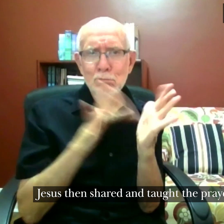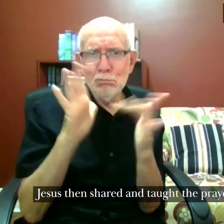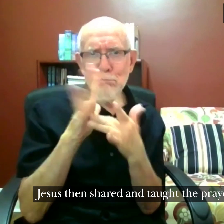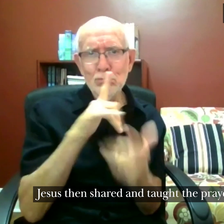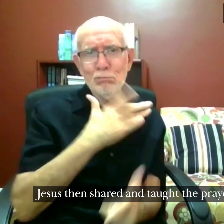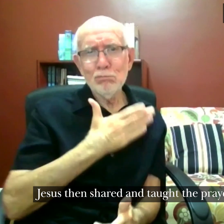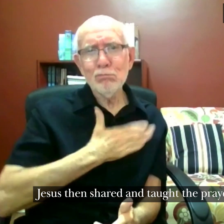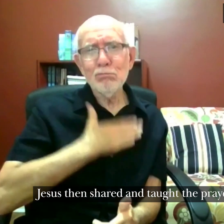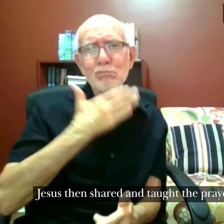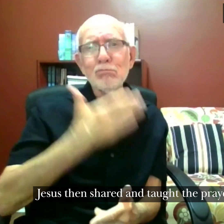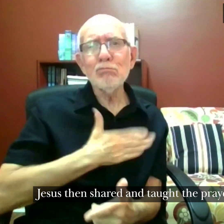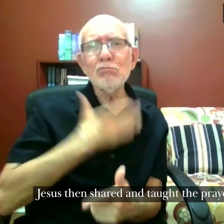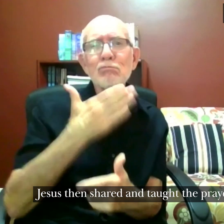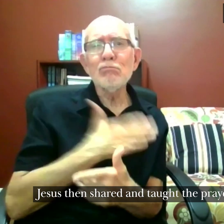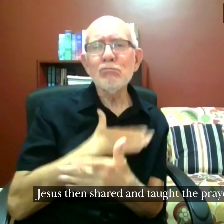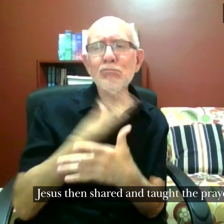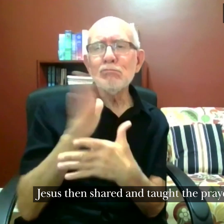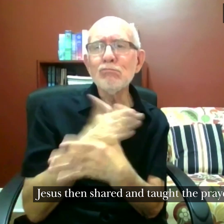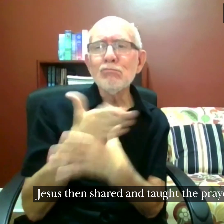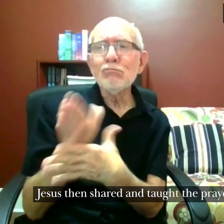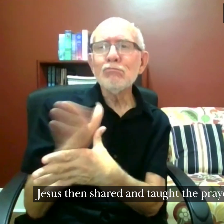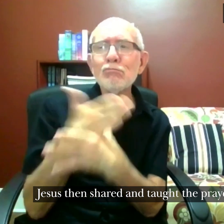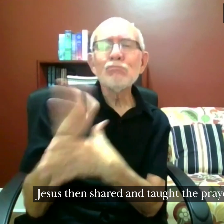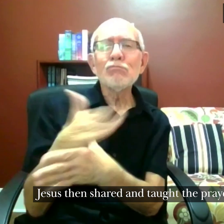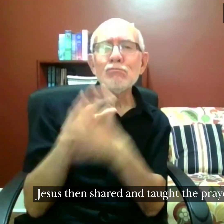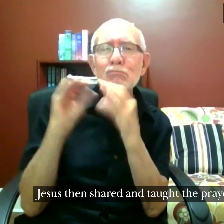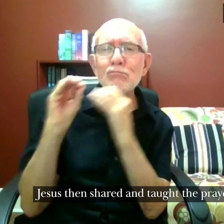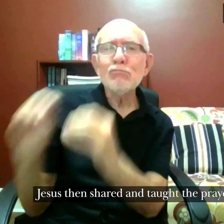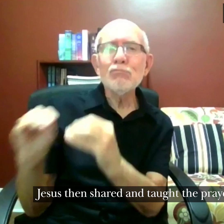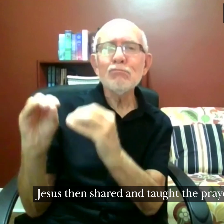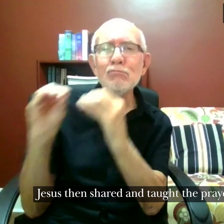Jesus then shared and taught the prayer to them.